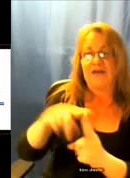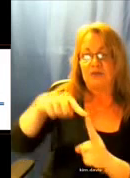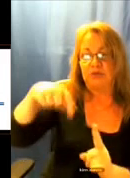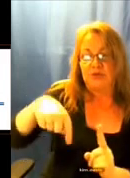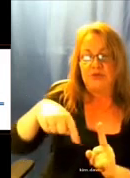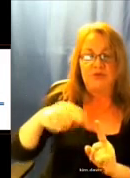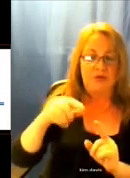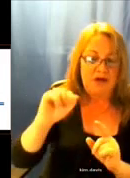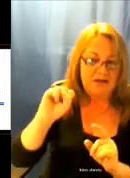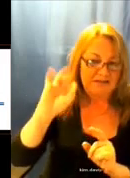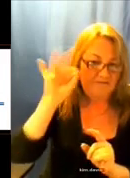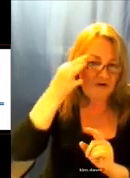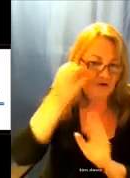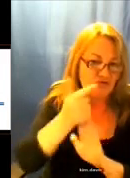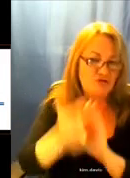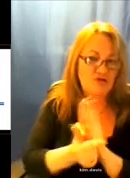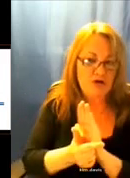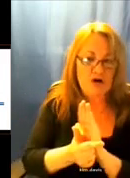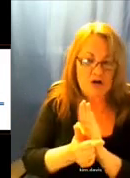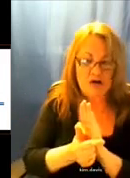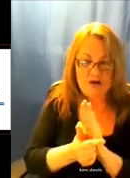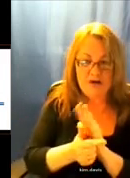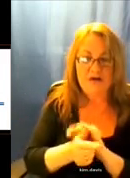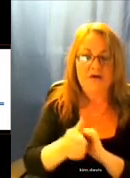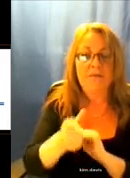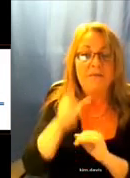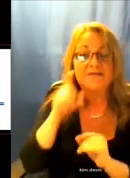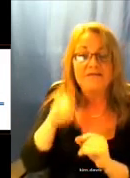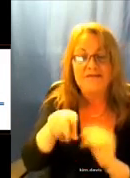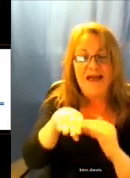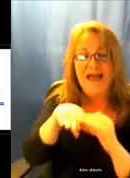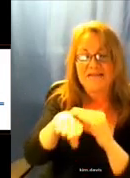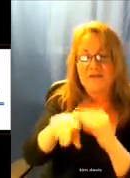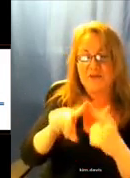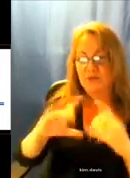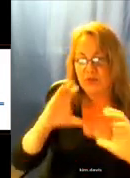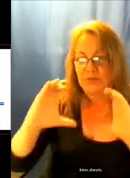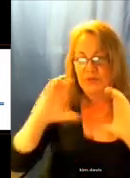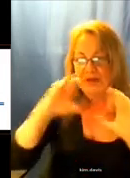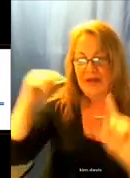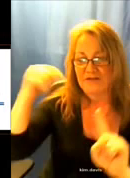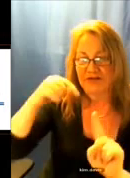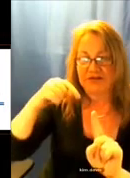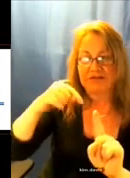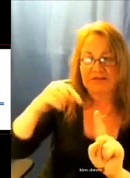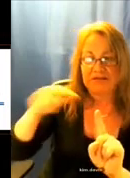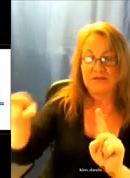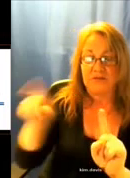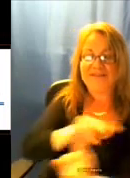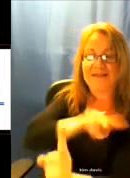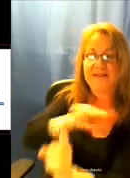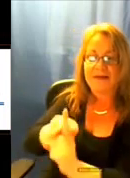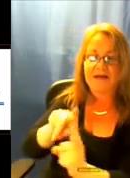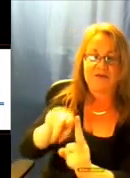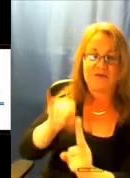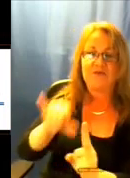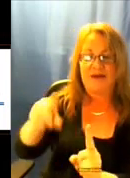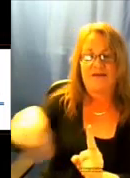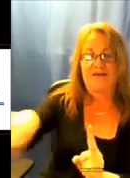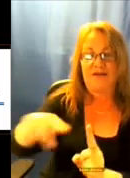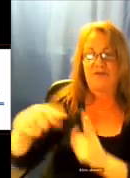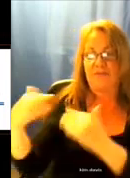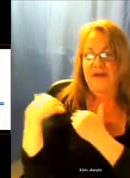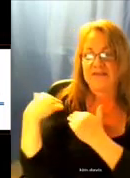this. So it applies with the federal law based on access to communication.